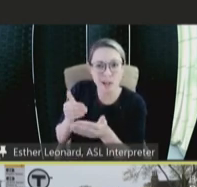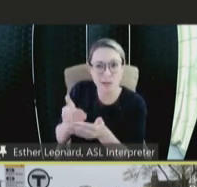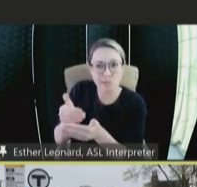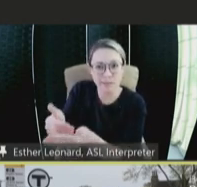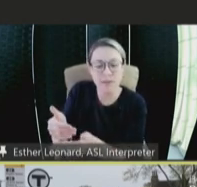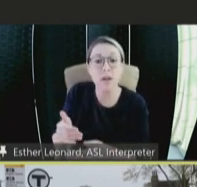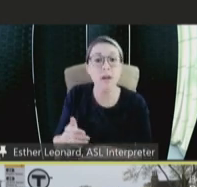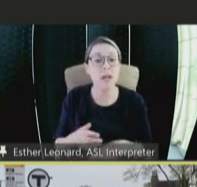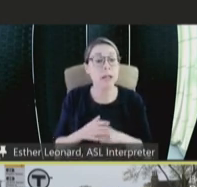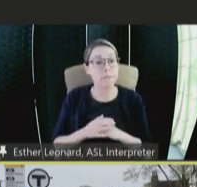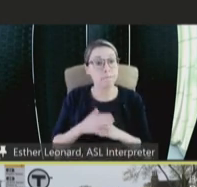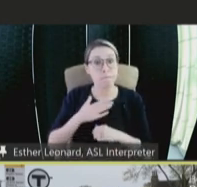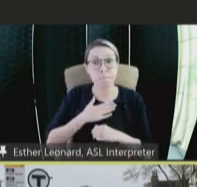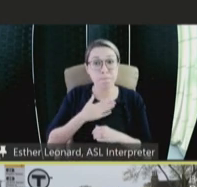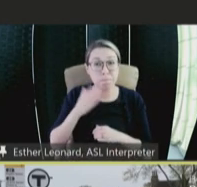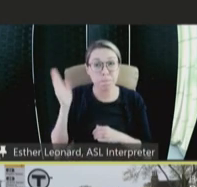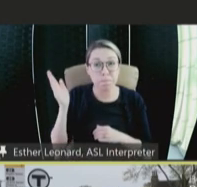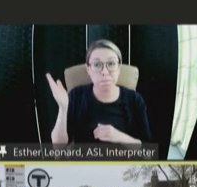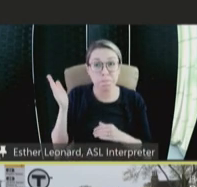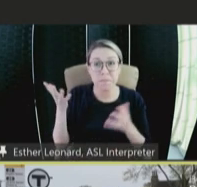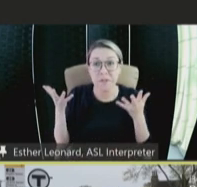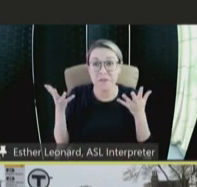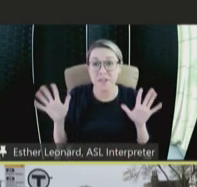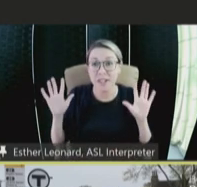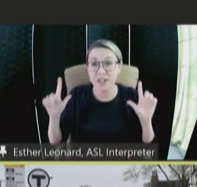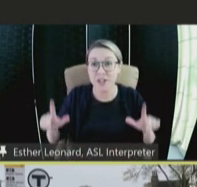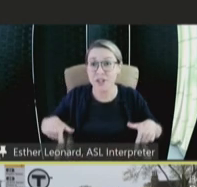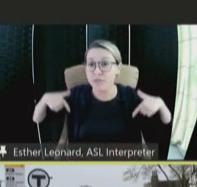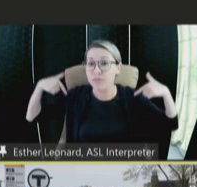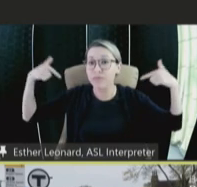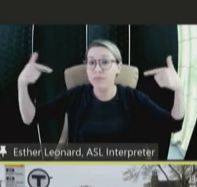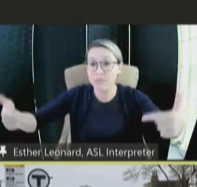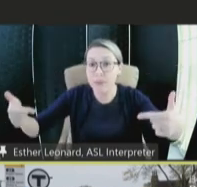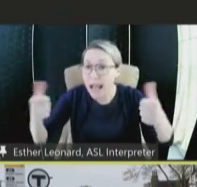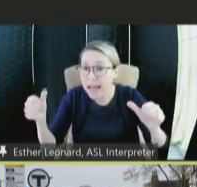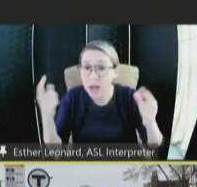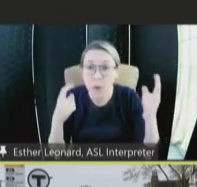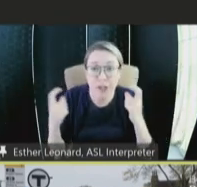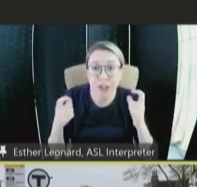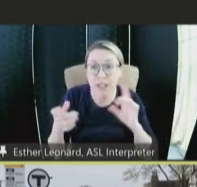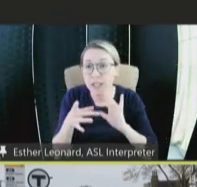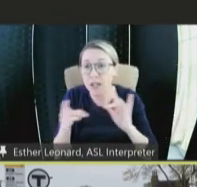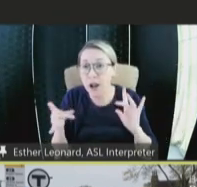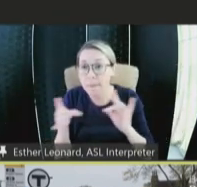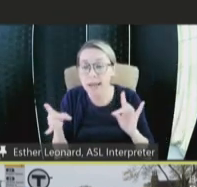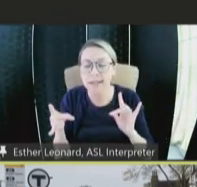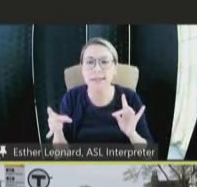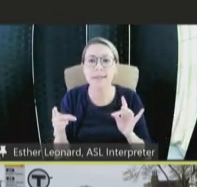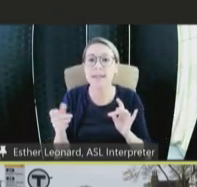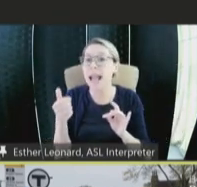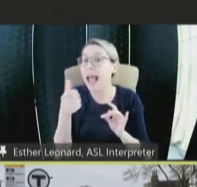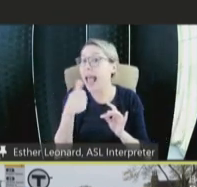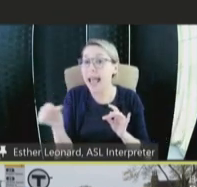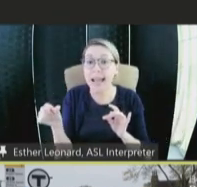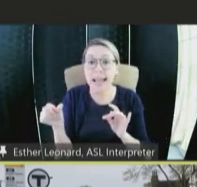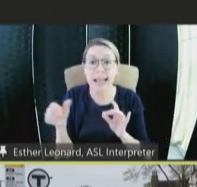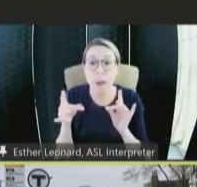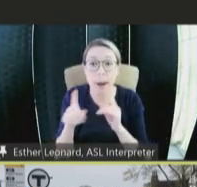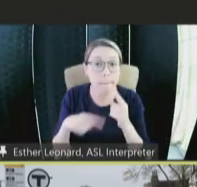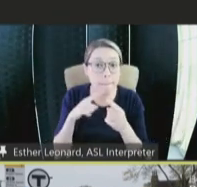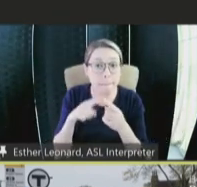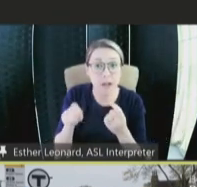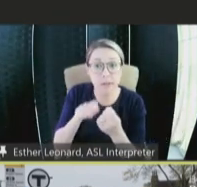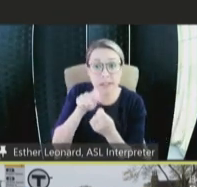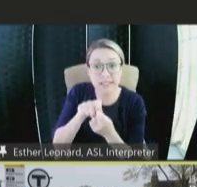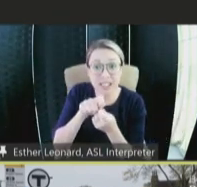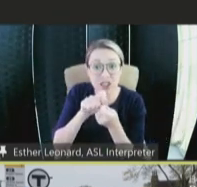And with that, I will turn it back to you all for questions and comments. And if you have any comments about specific changes